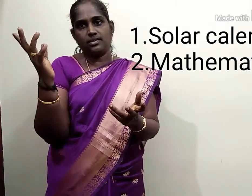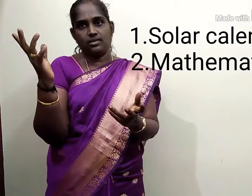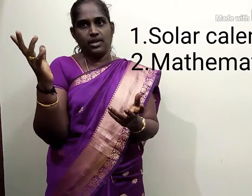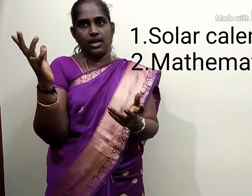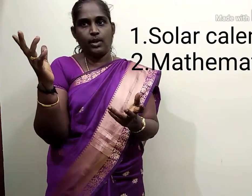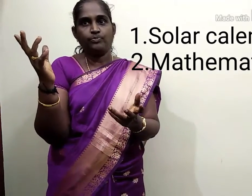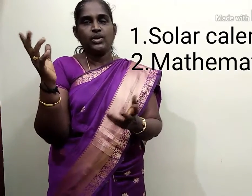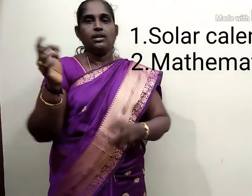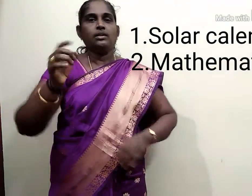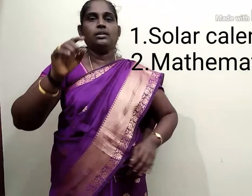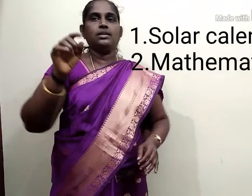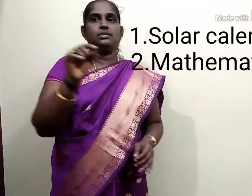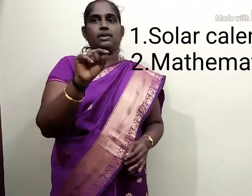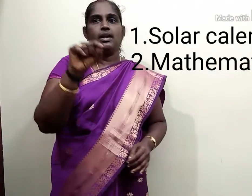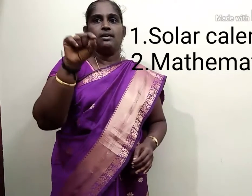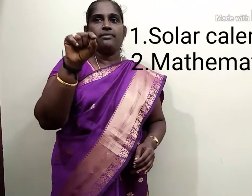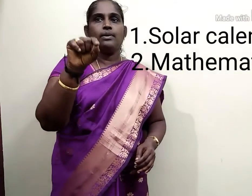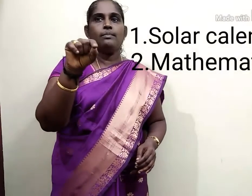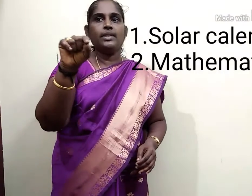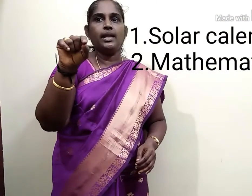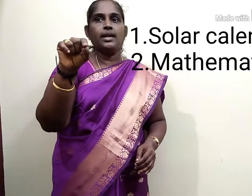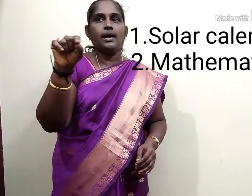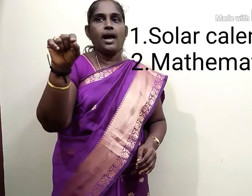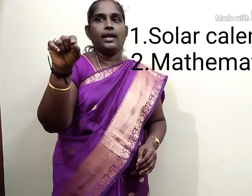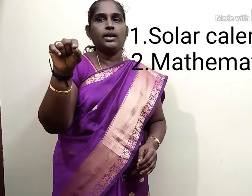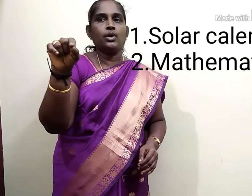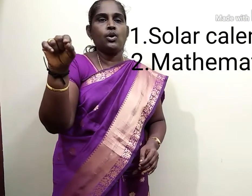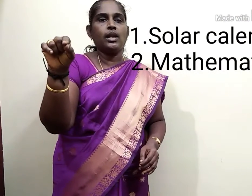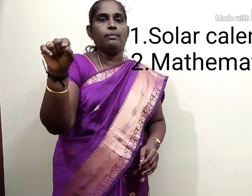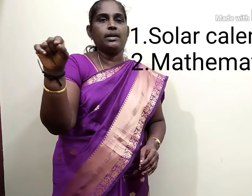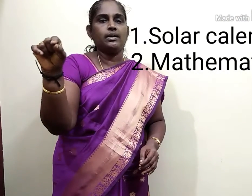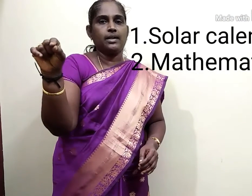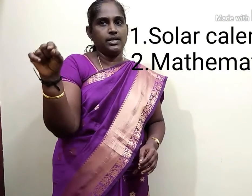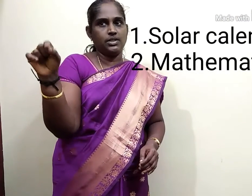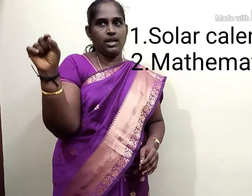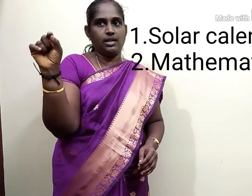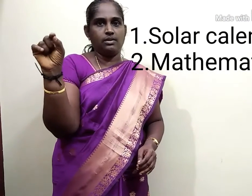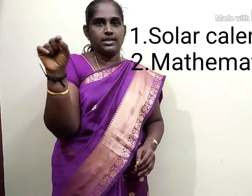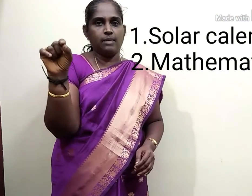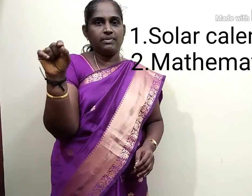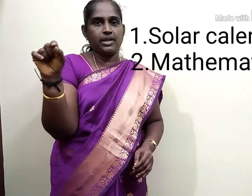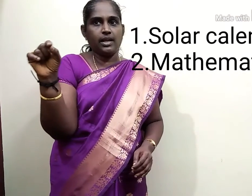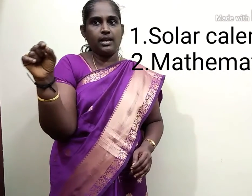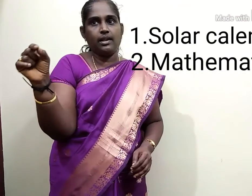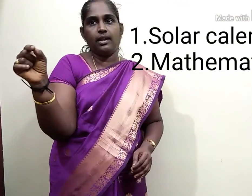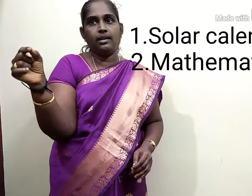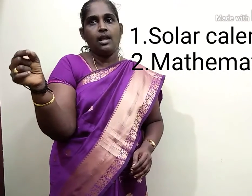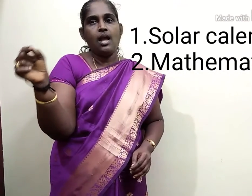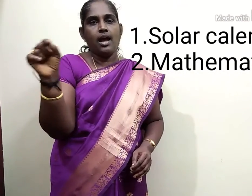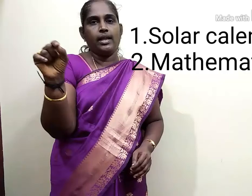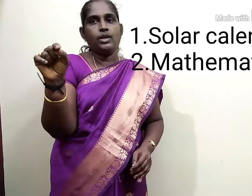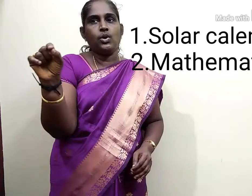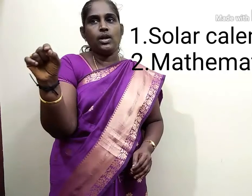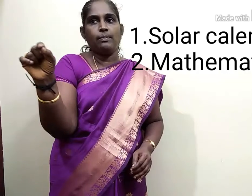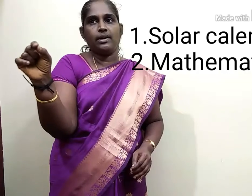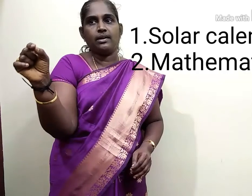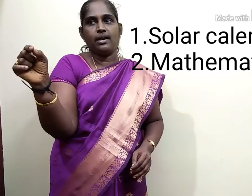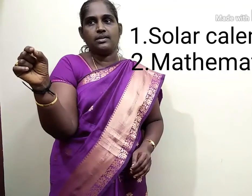designs. Okay. Third one, from their hieroglyphic writing. What's the name of the writing? Hieroglyphic